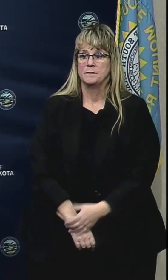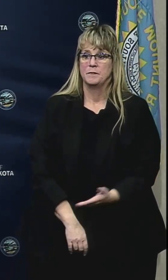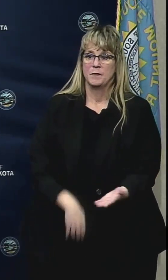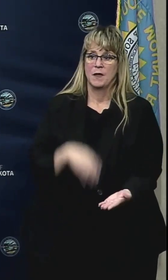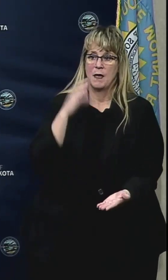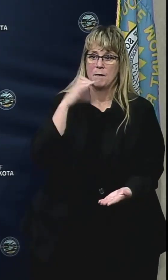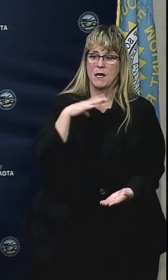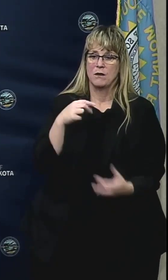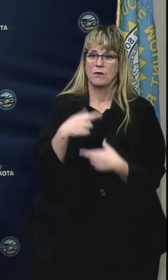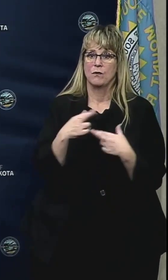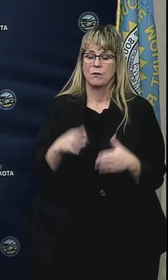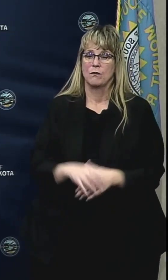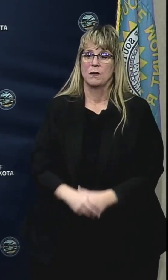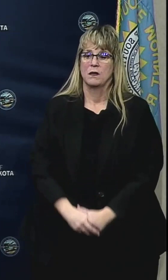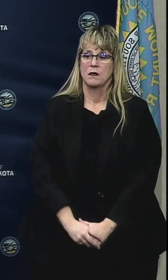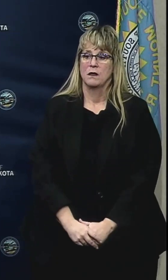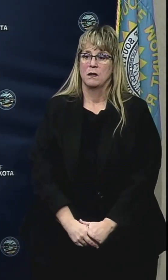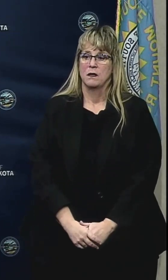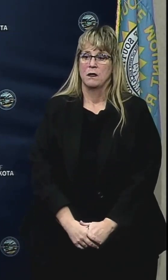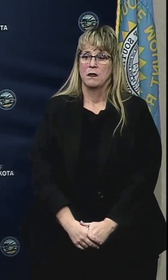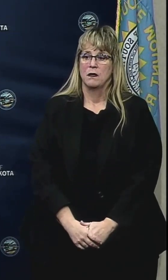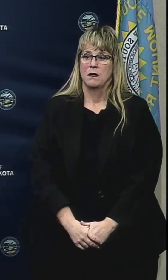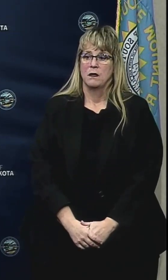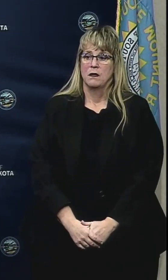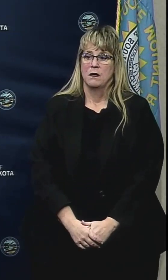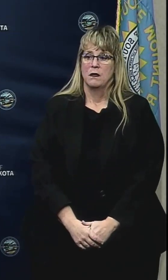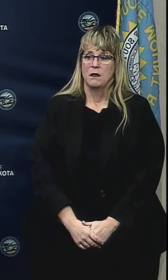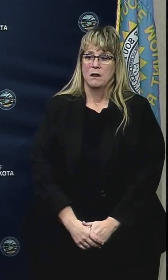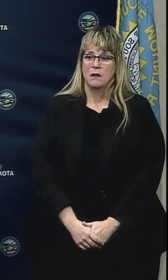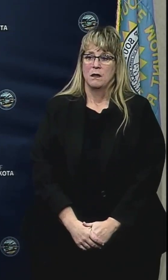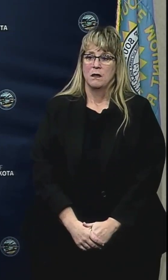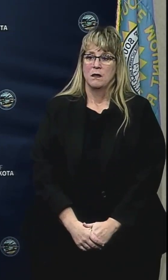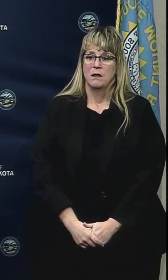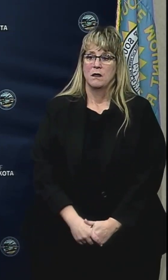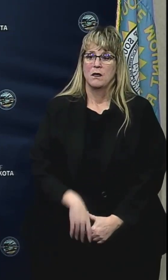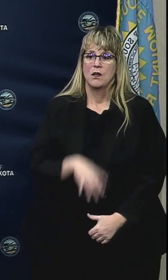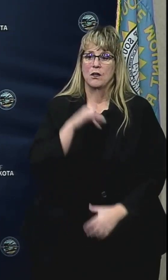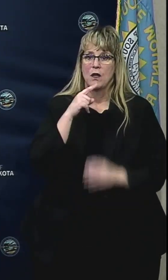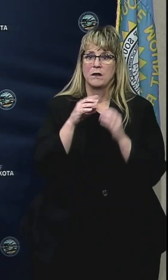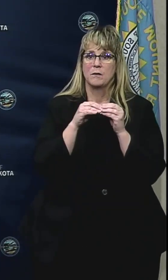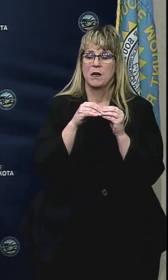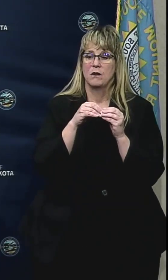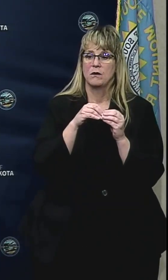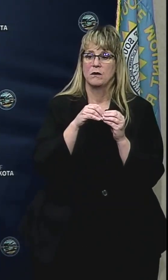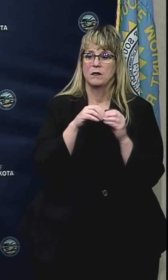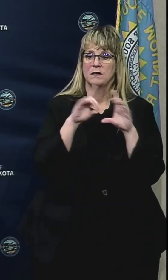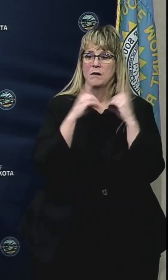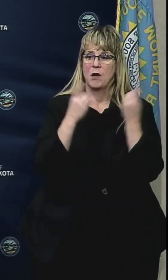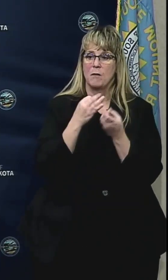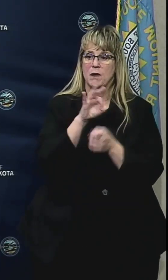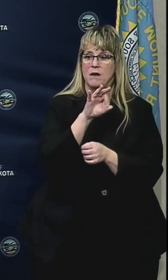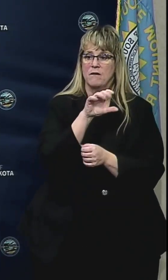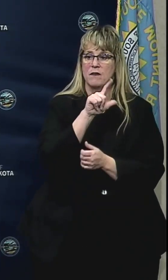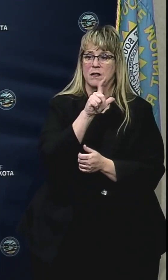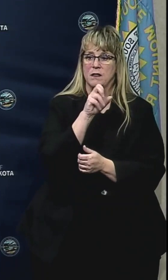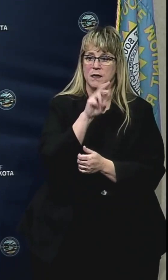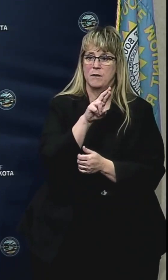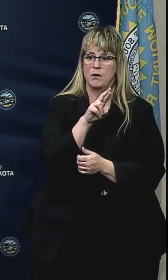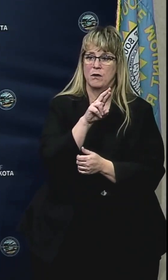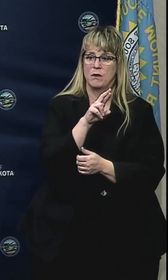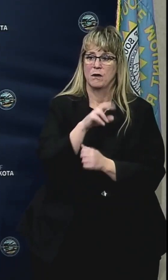I have a question. We received a press release from the Labor Department today, and it said